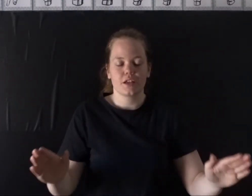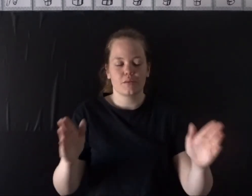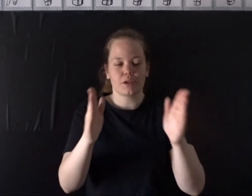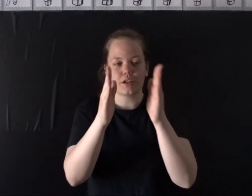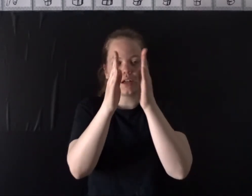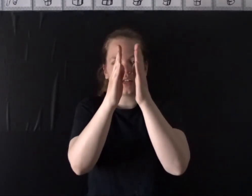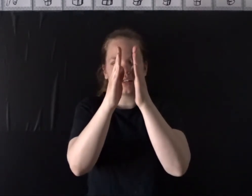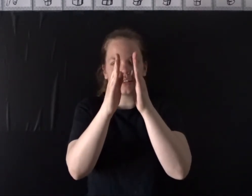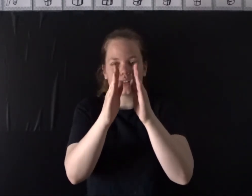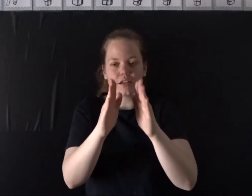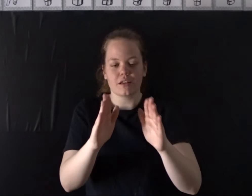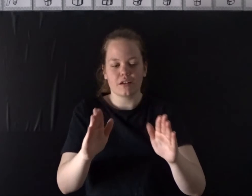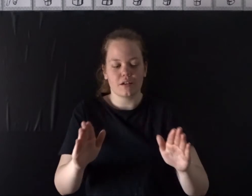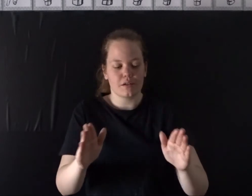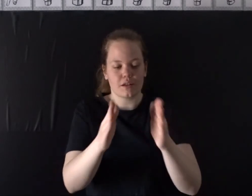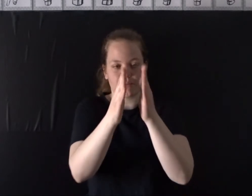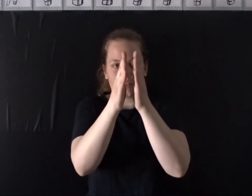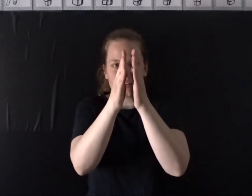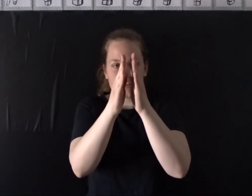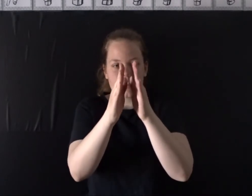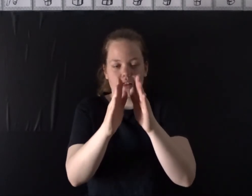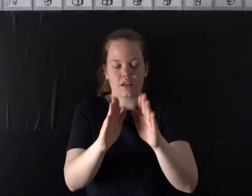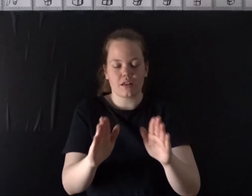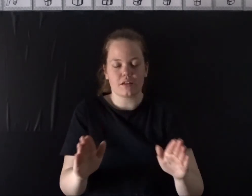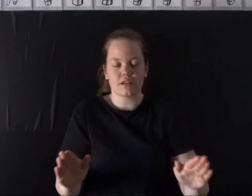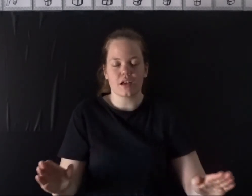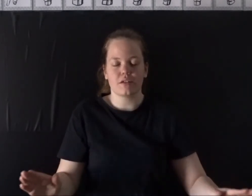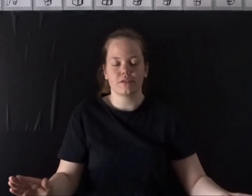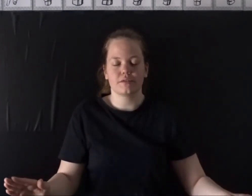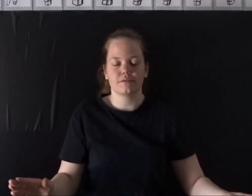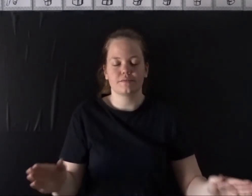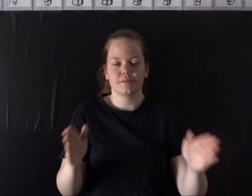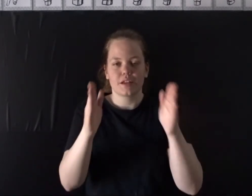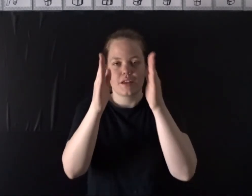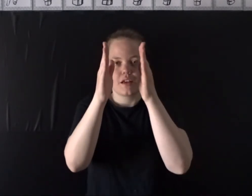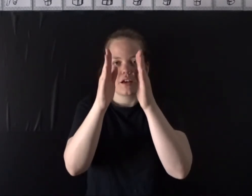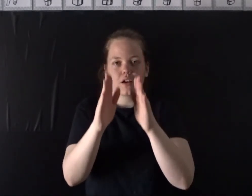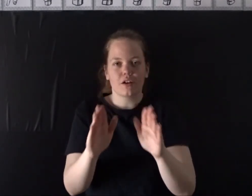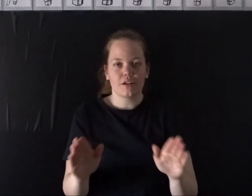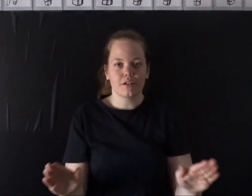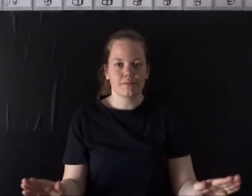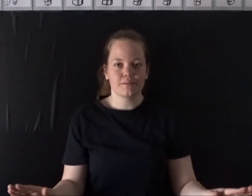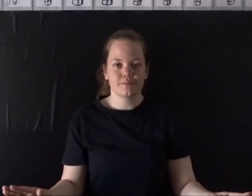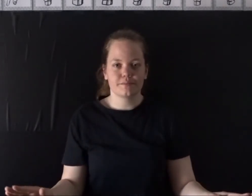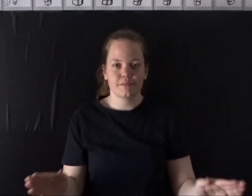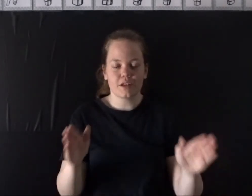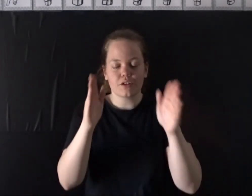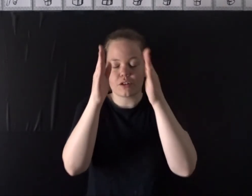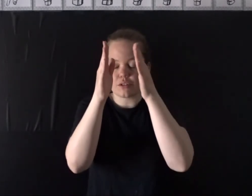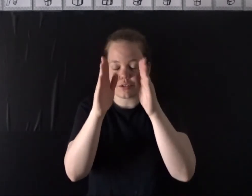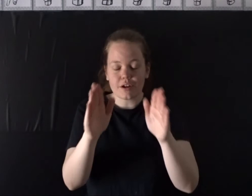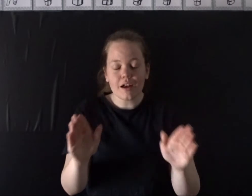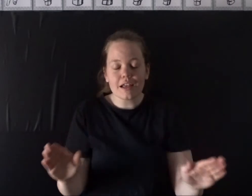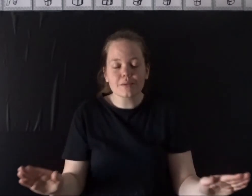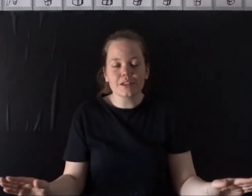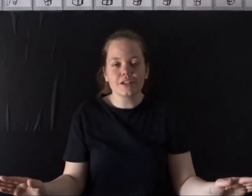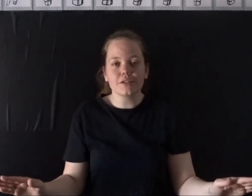bring our hands together, up like that, and then down. Calm. And you could close your eyes when you do